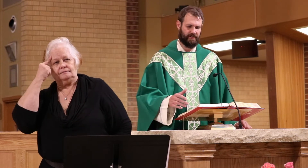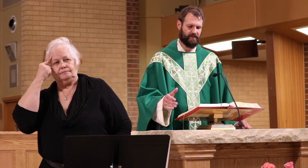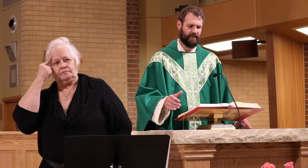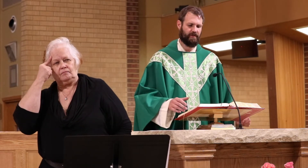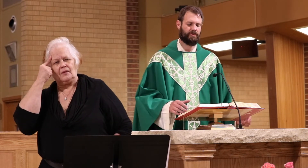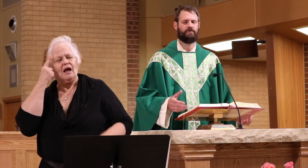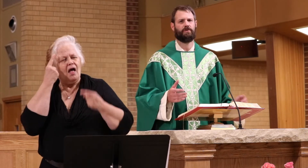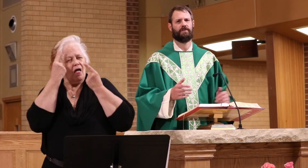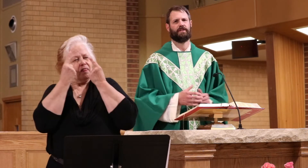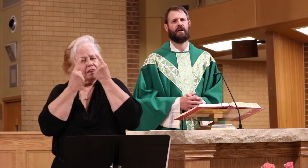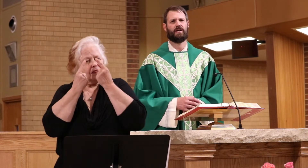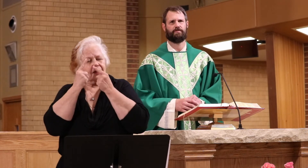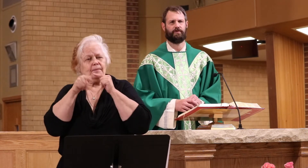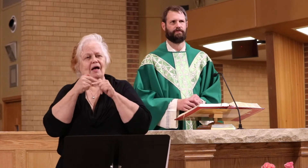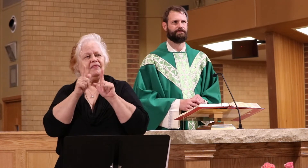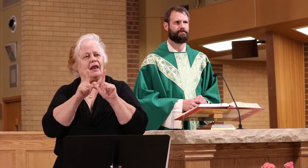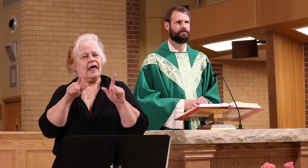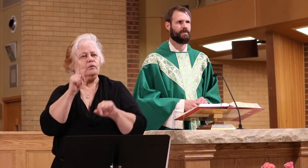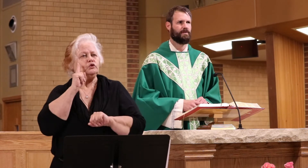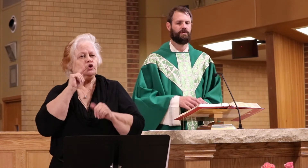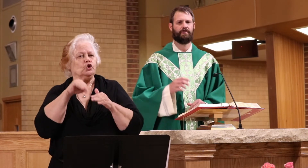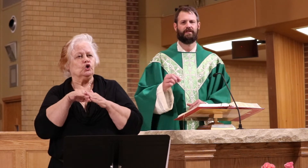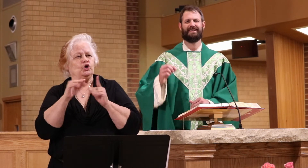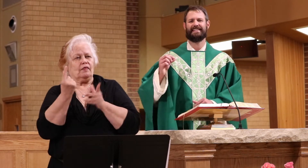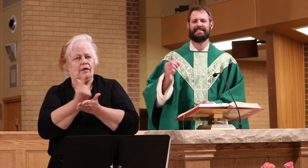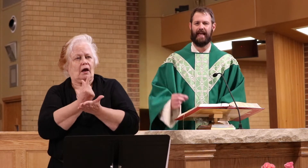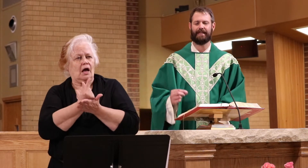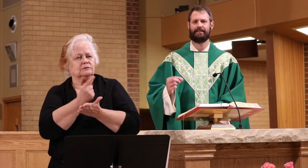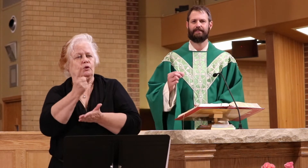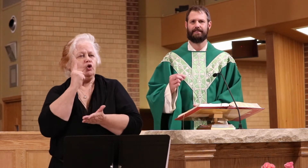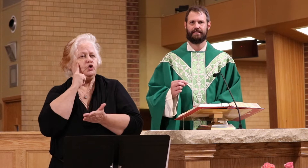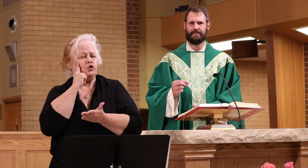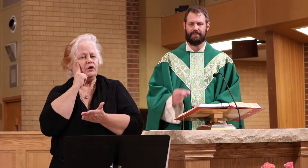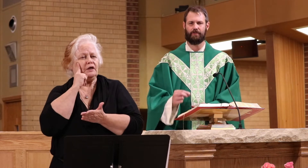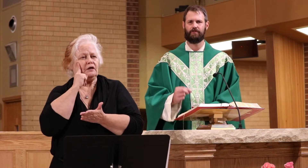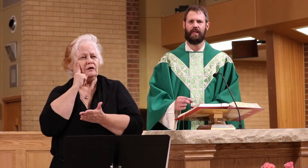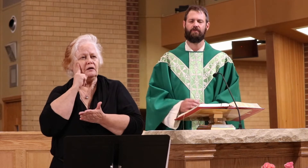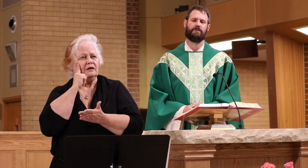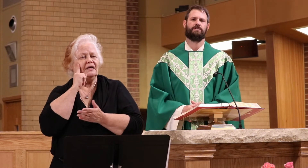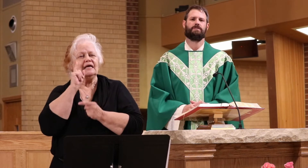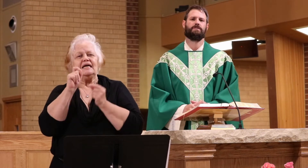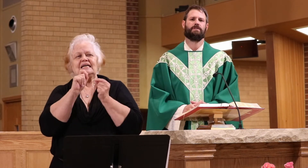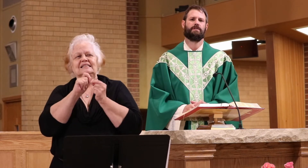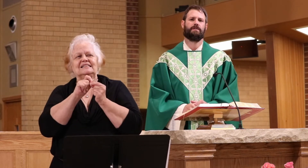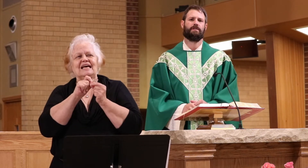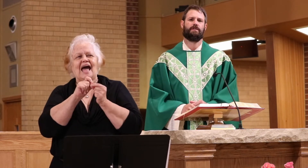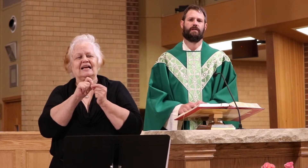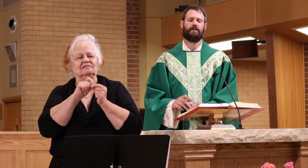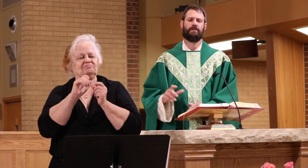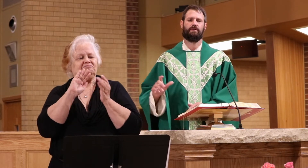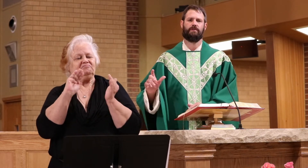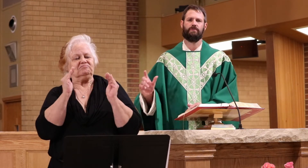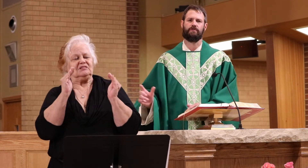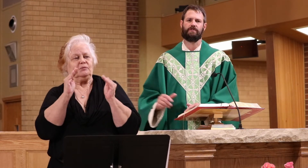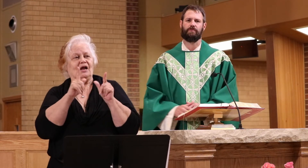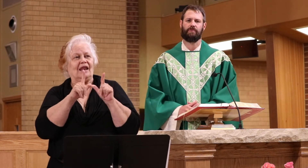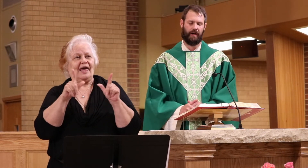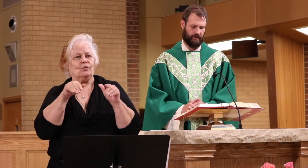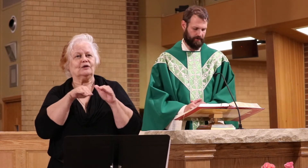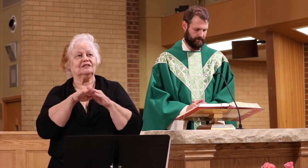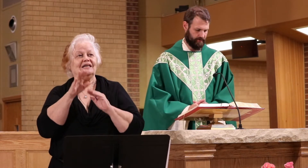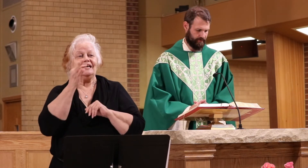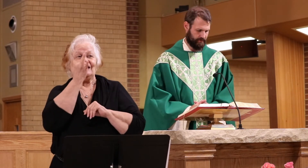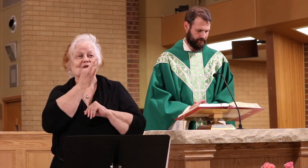Think about this, the language you heard in the gospel, you'll hear exact similar language in the